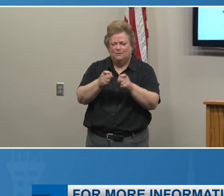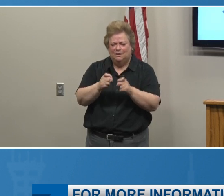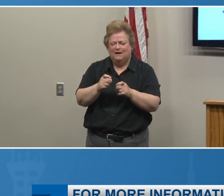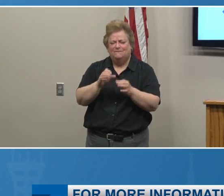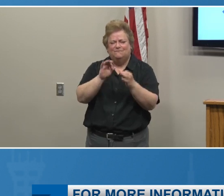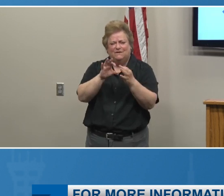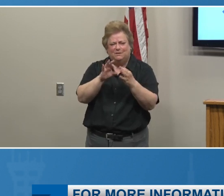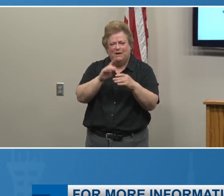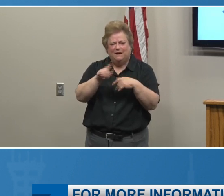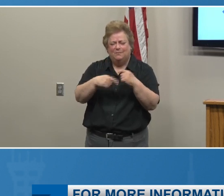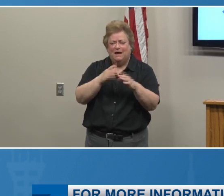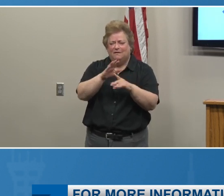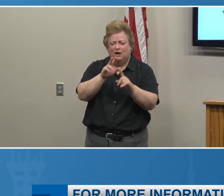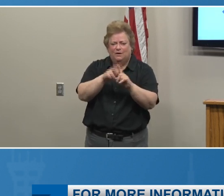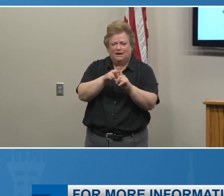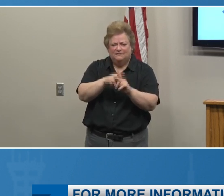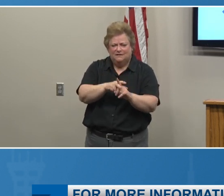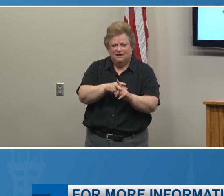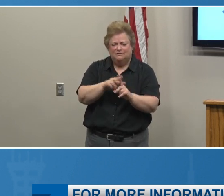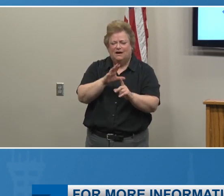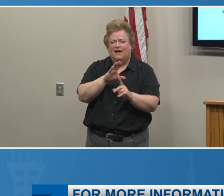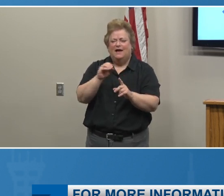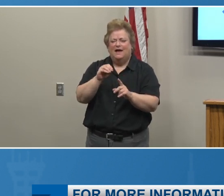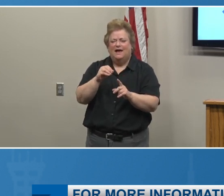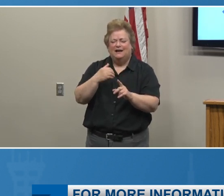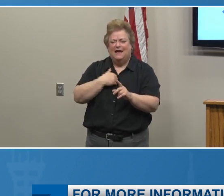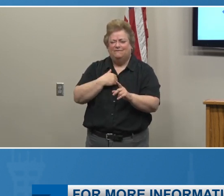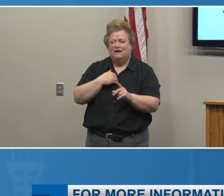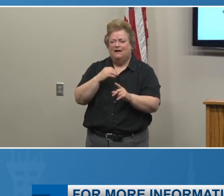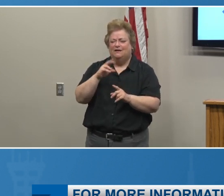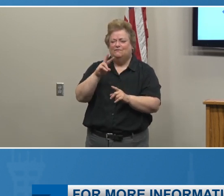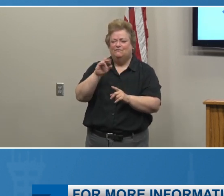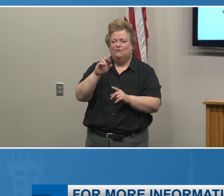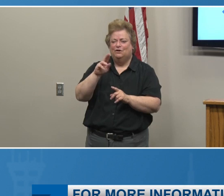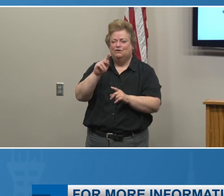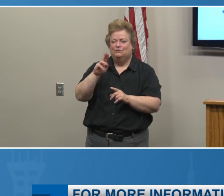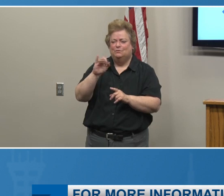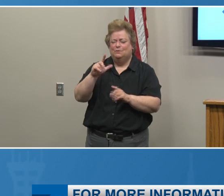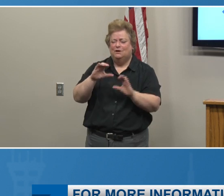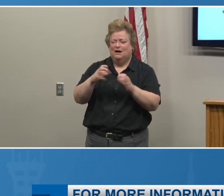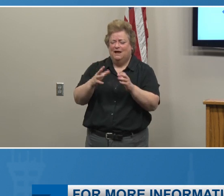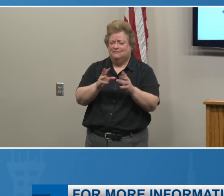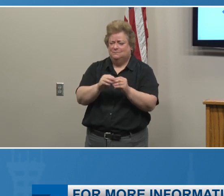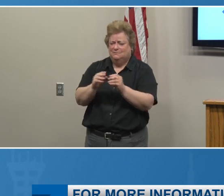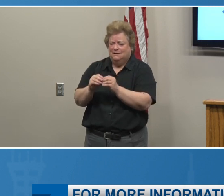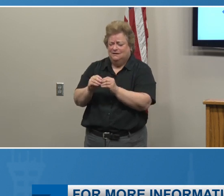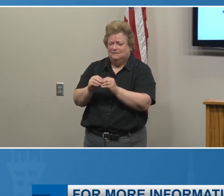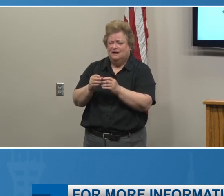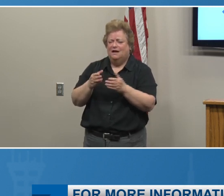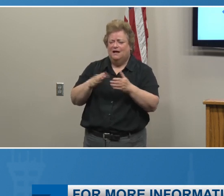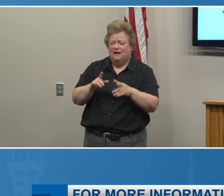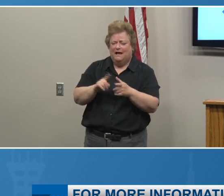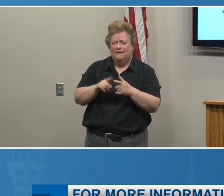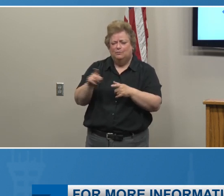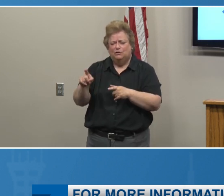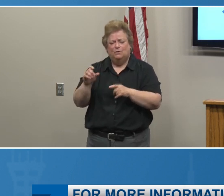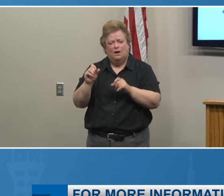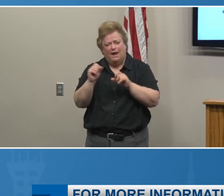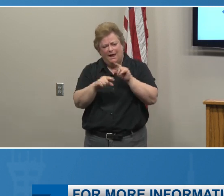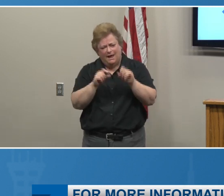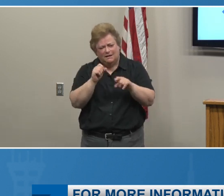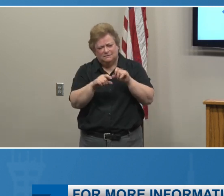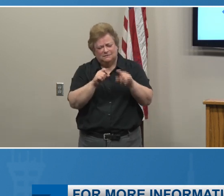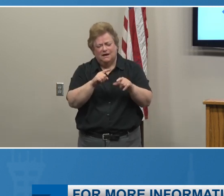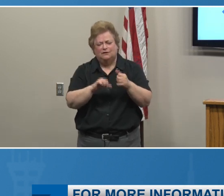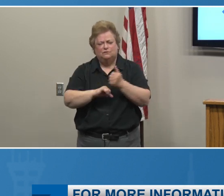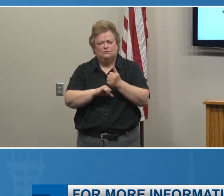and are reaching out and holding virtual class meetings with students this allows them to be able to ask questions in order to support